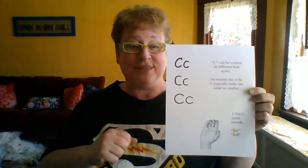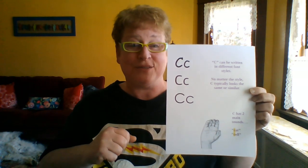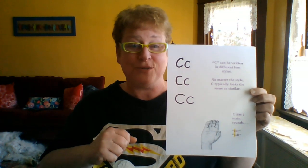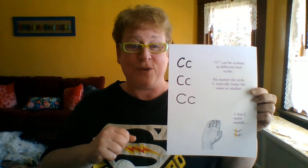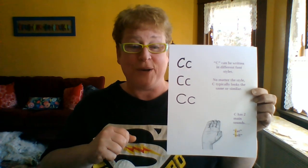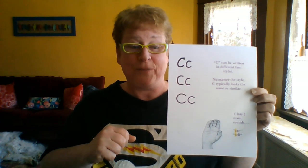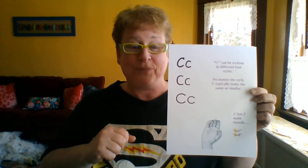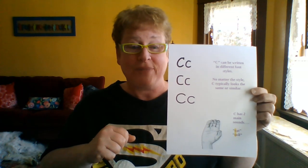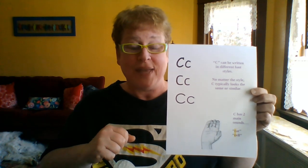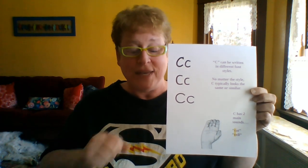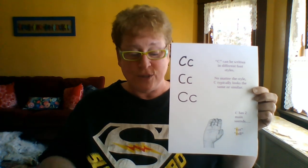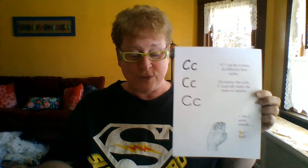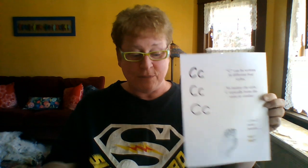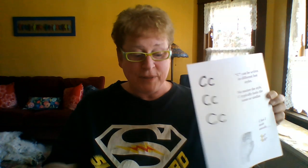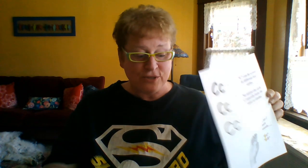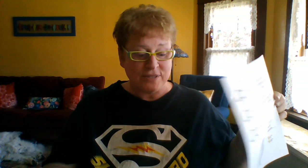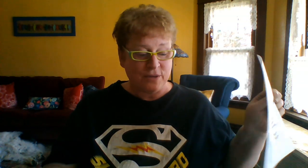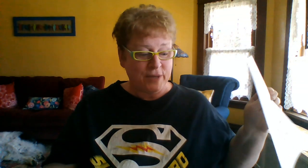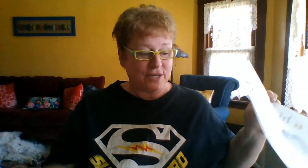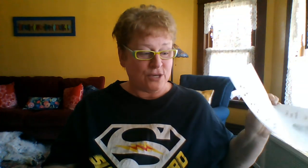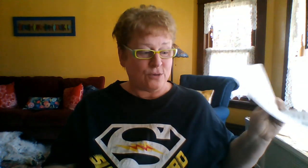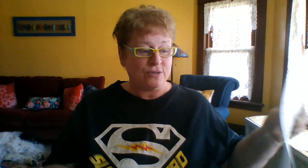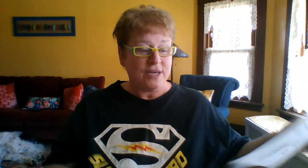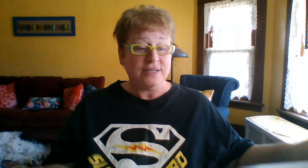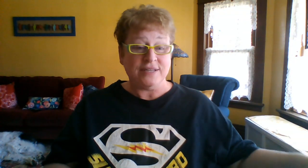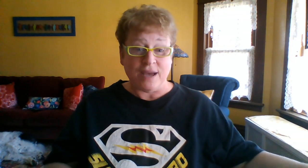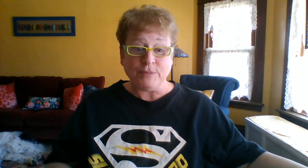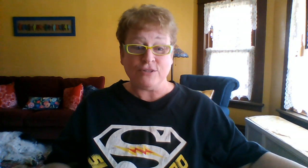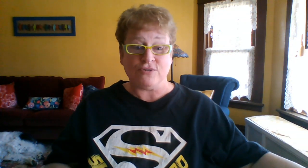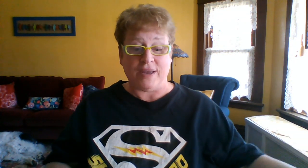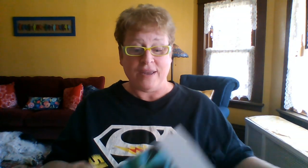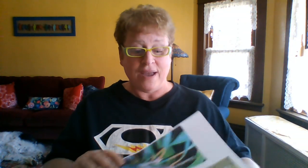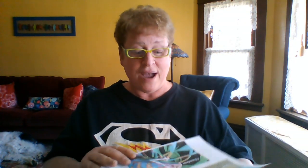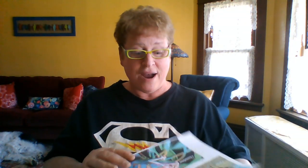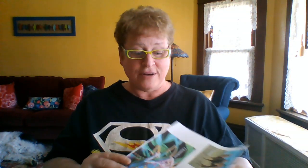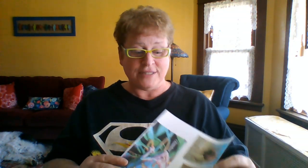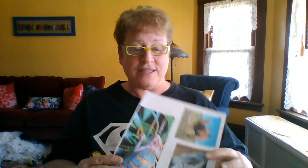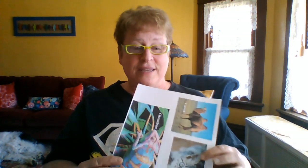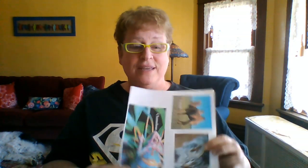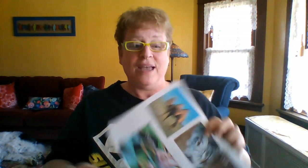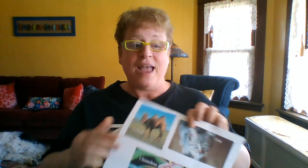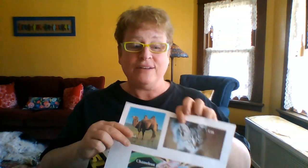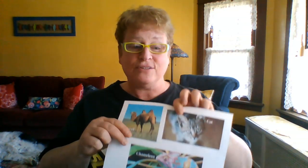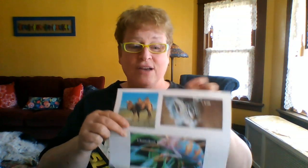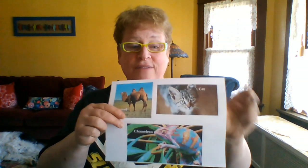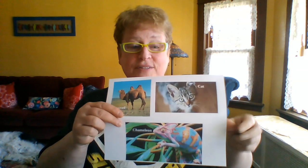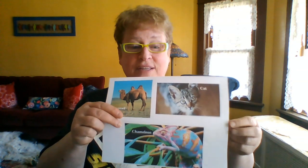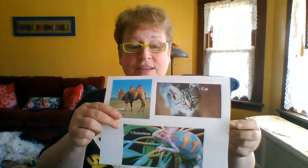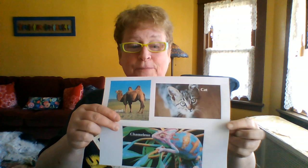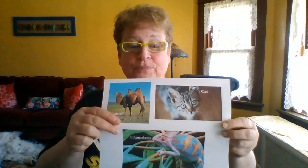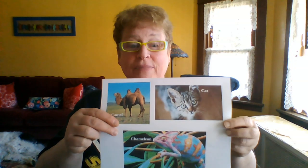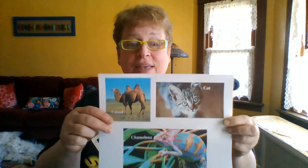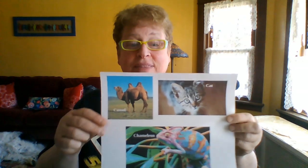the store. So some pictures that we can use to demonstrate hard C and soft C. This